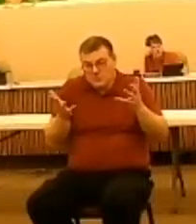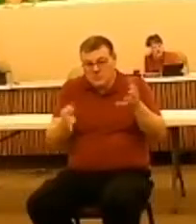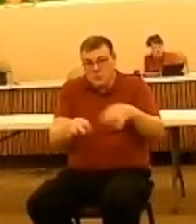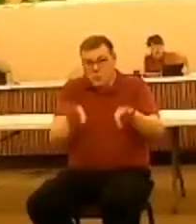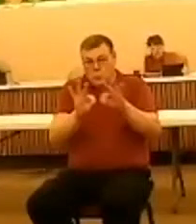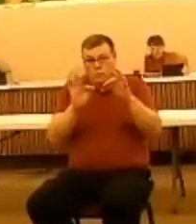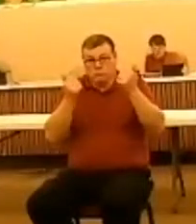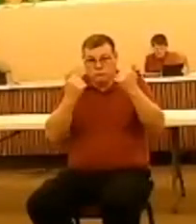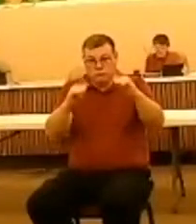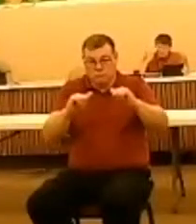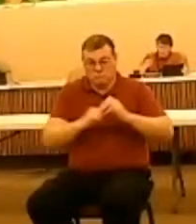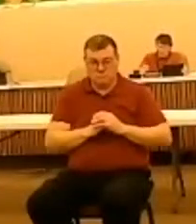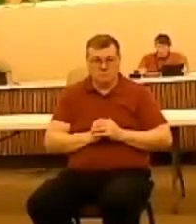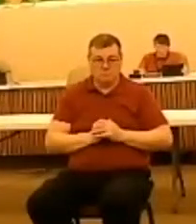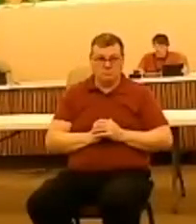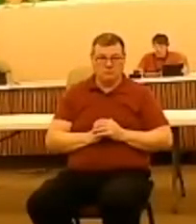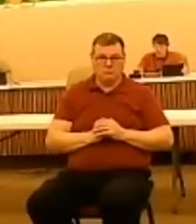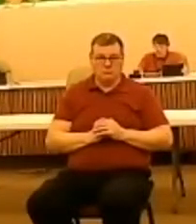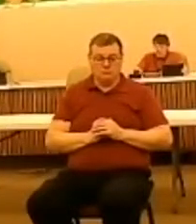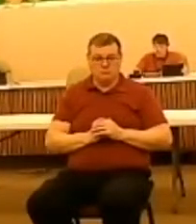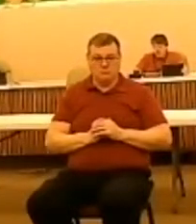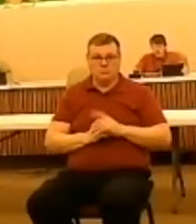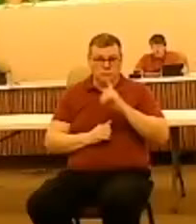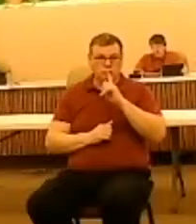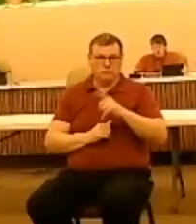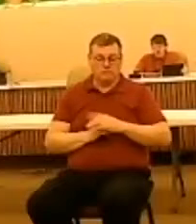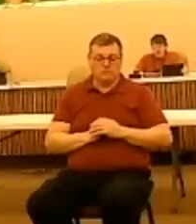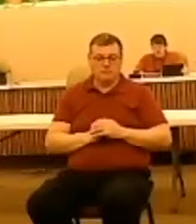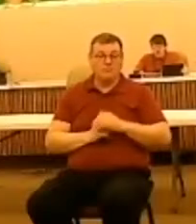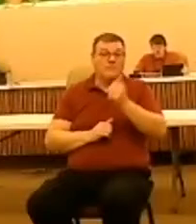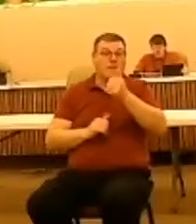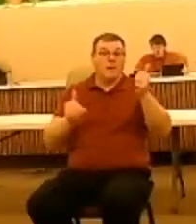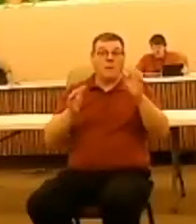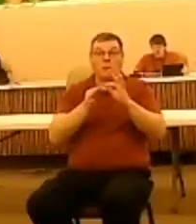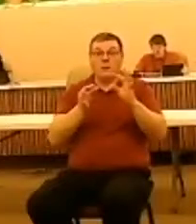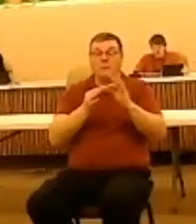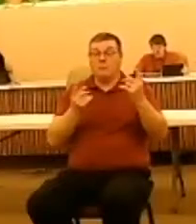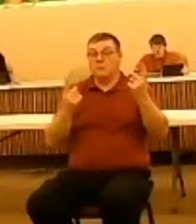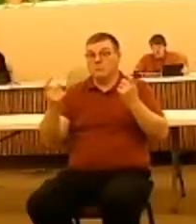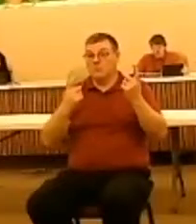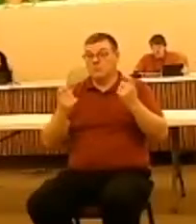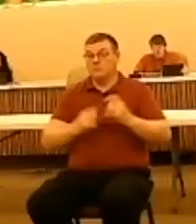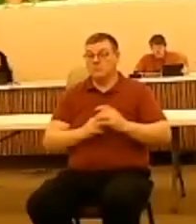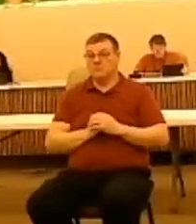checking. Sure. Any other comments, questions?